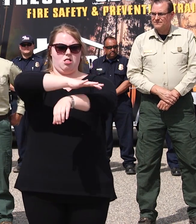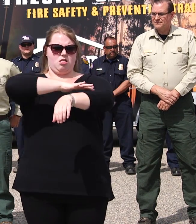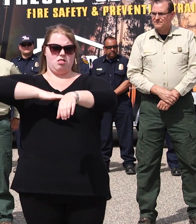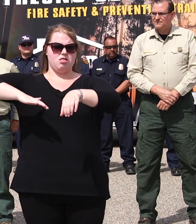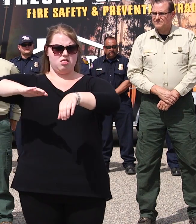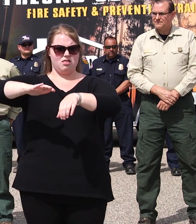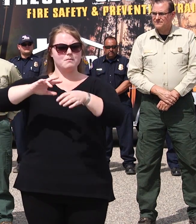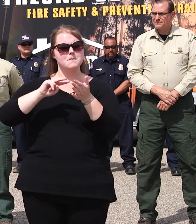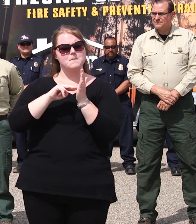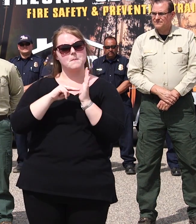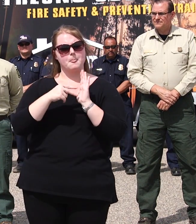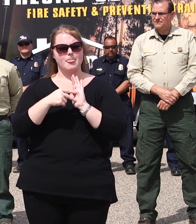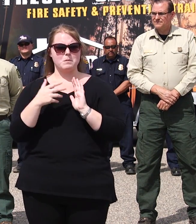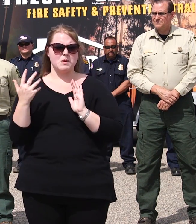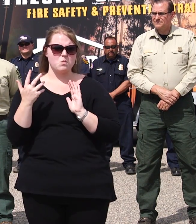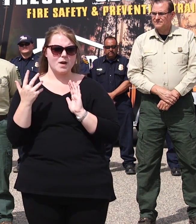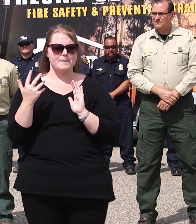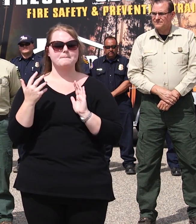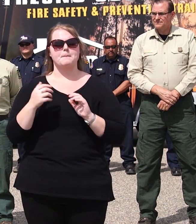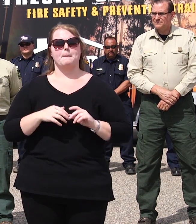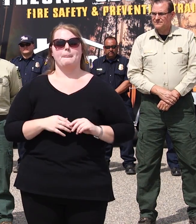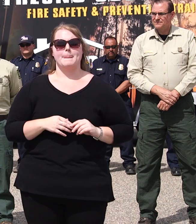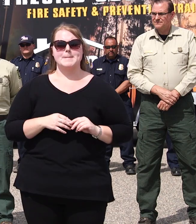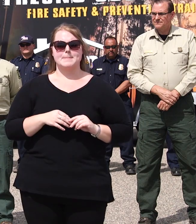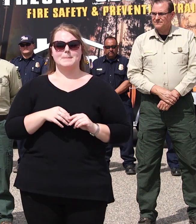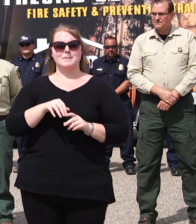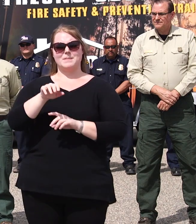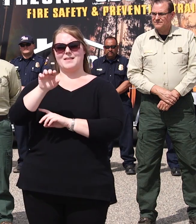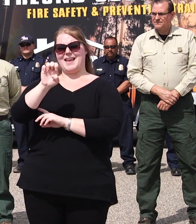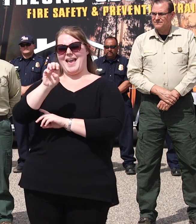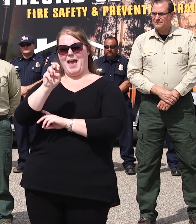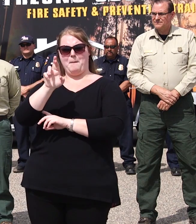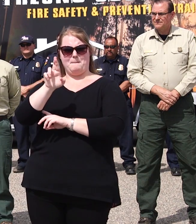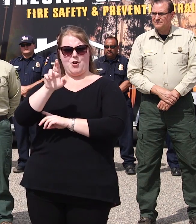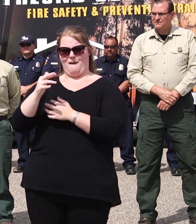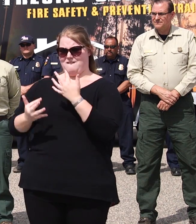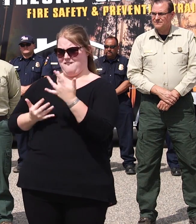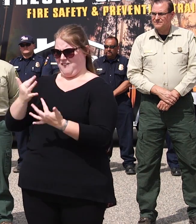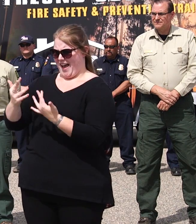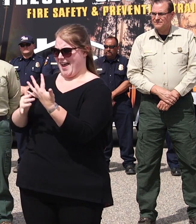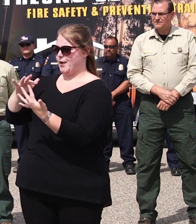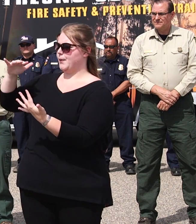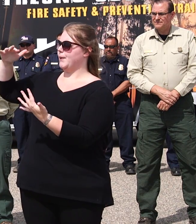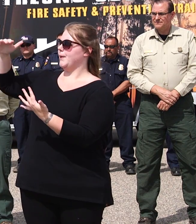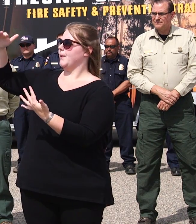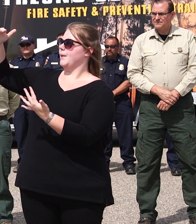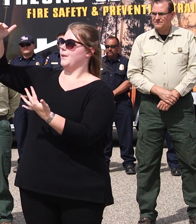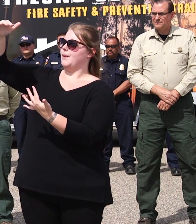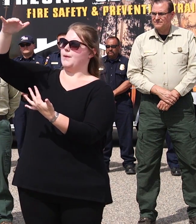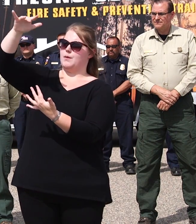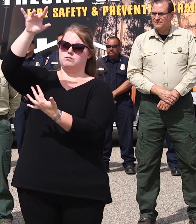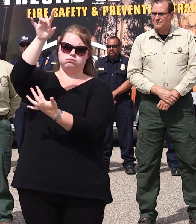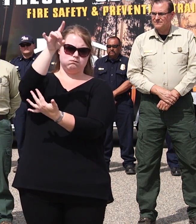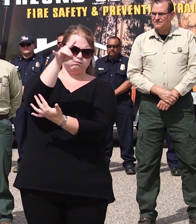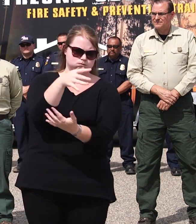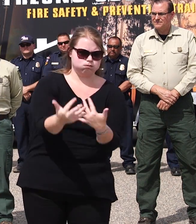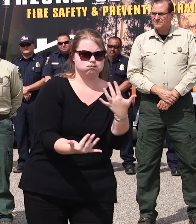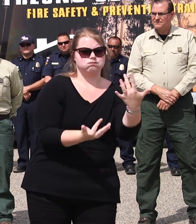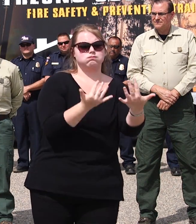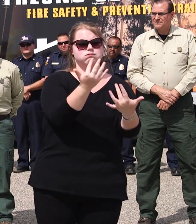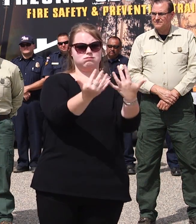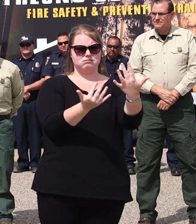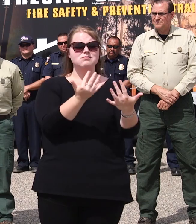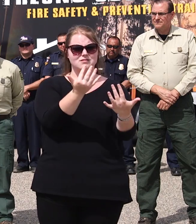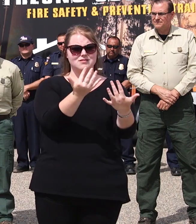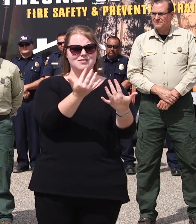the form of make them ember cast resilient or resistant. That means so embers that are flying